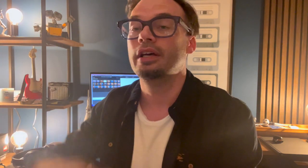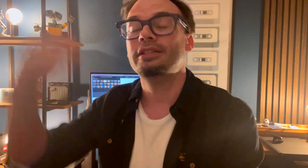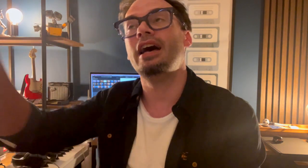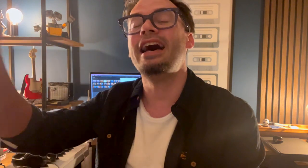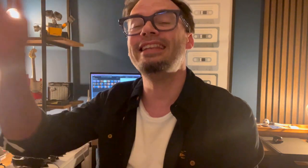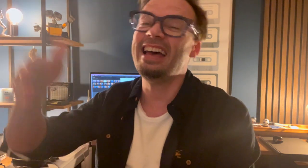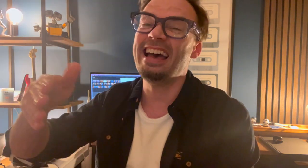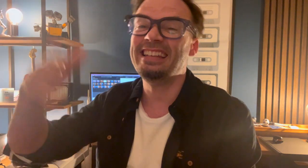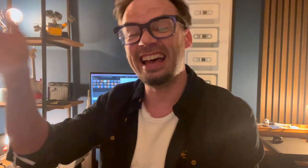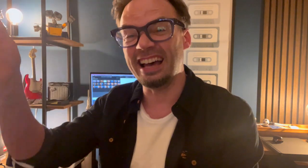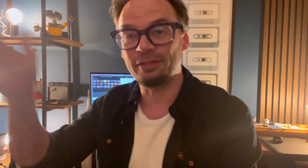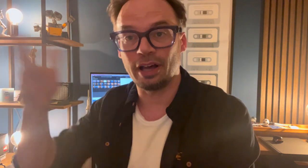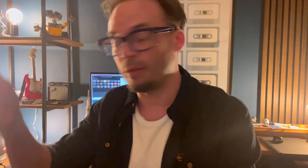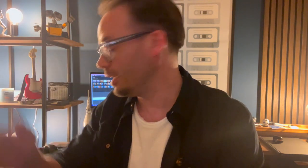For the harmony